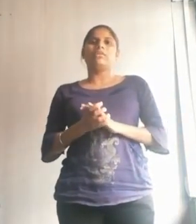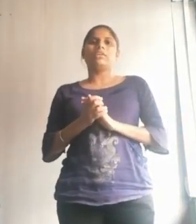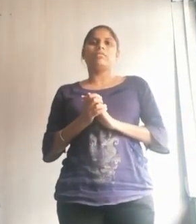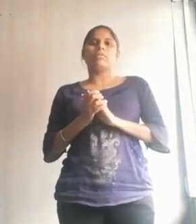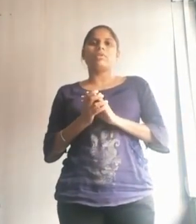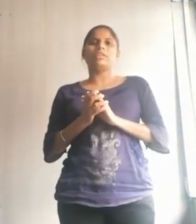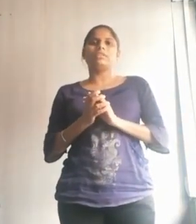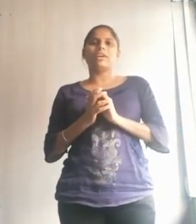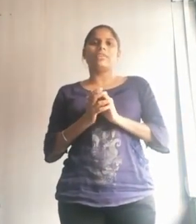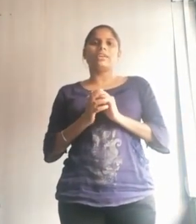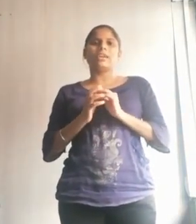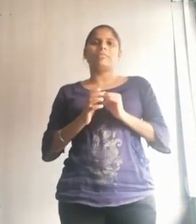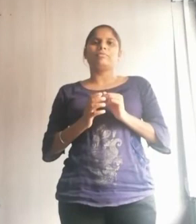looking for the Java Time